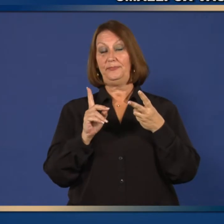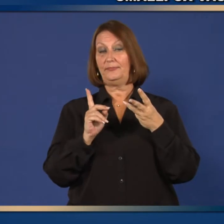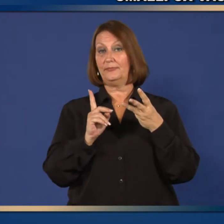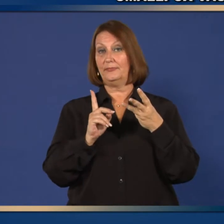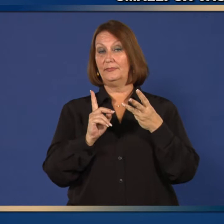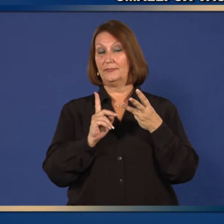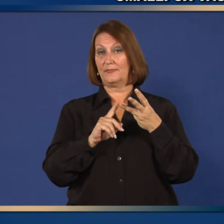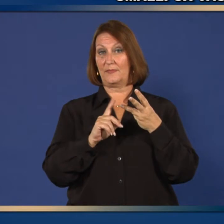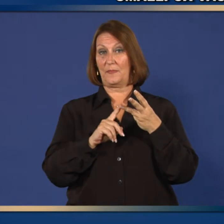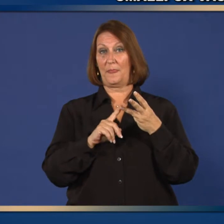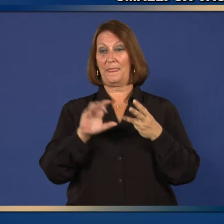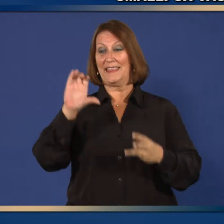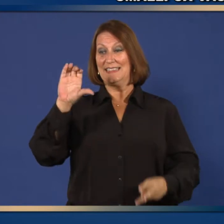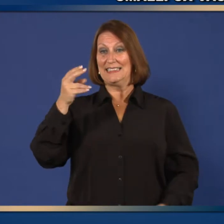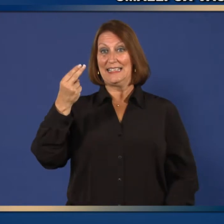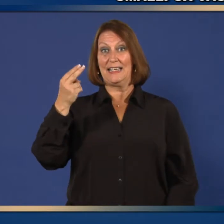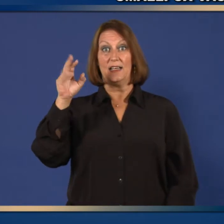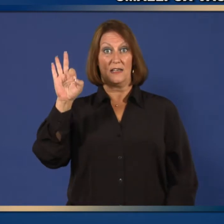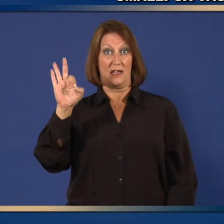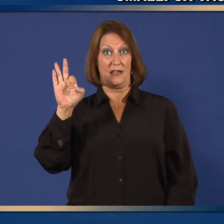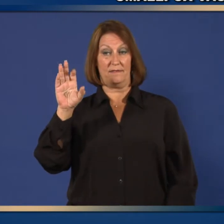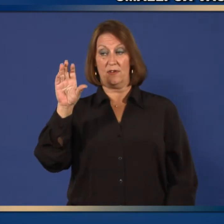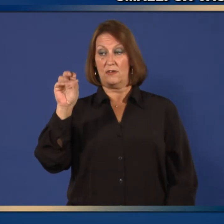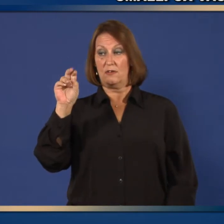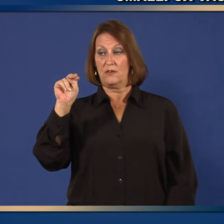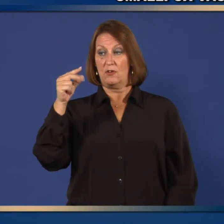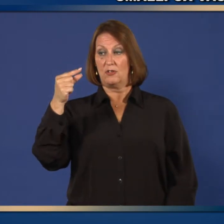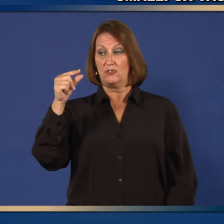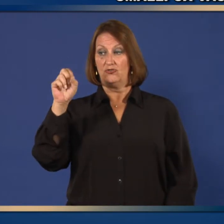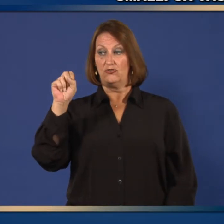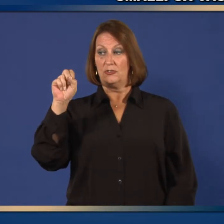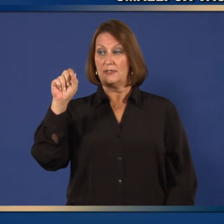Anyone who has congestive heart failure,